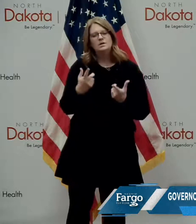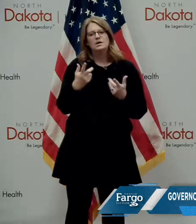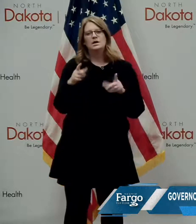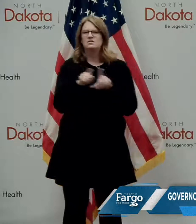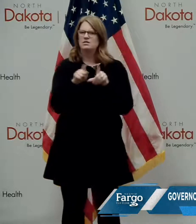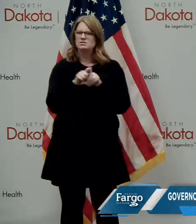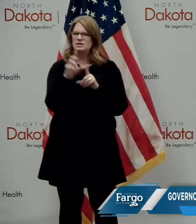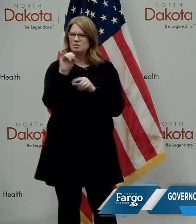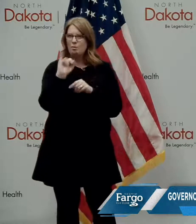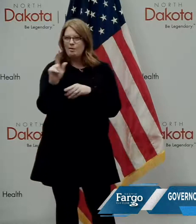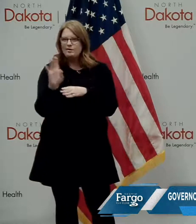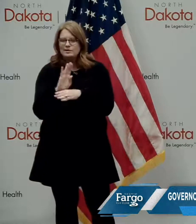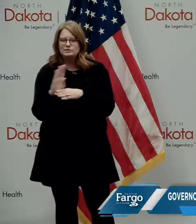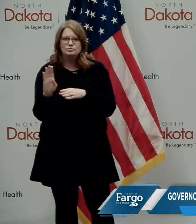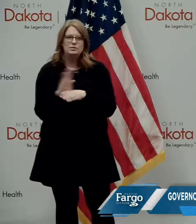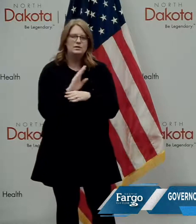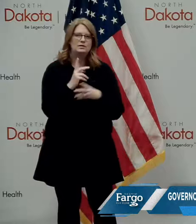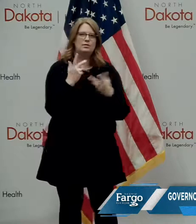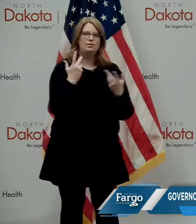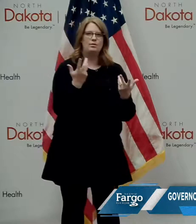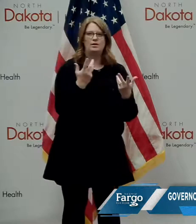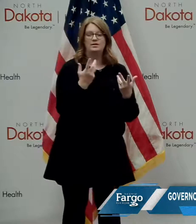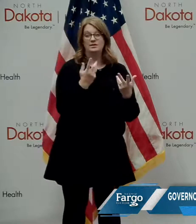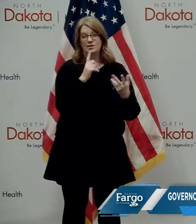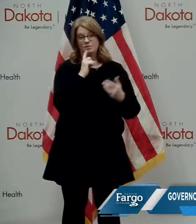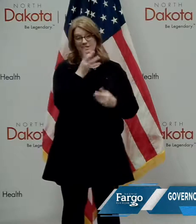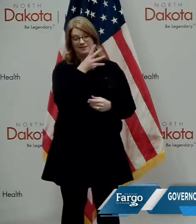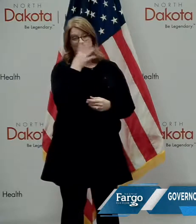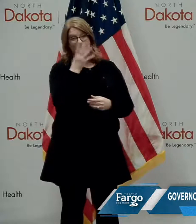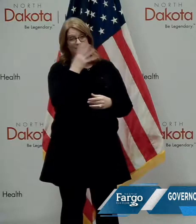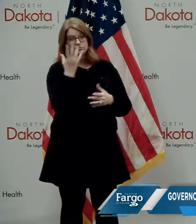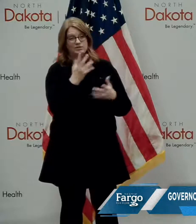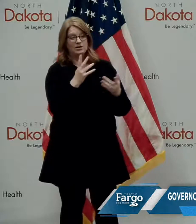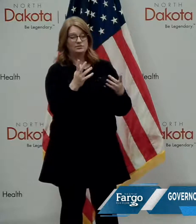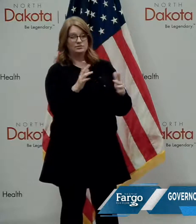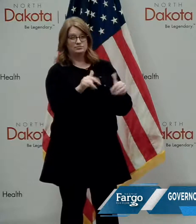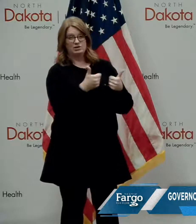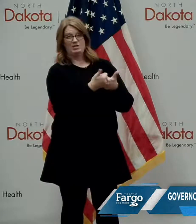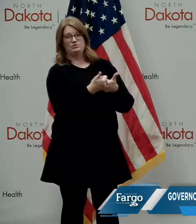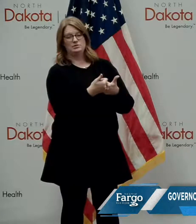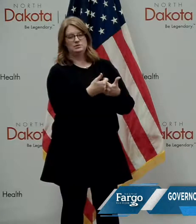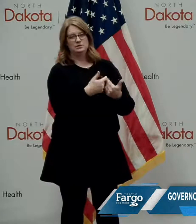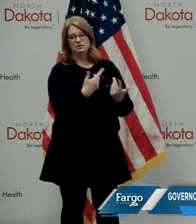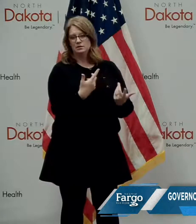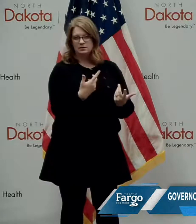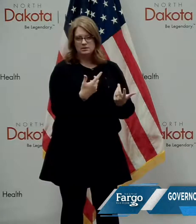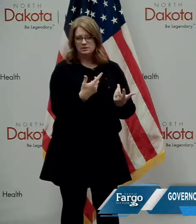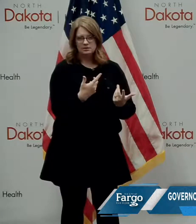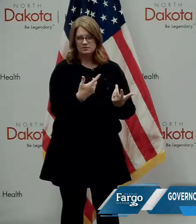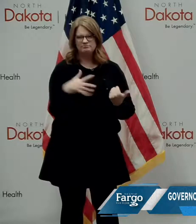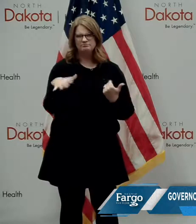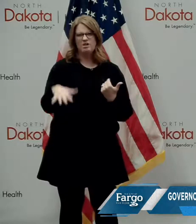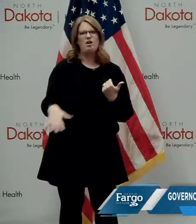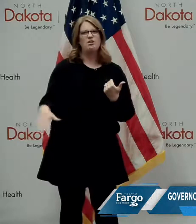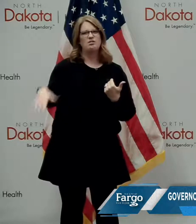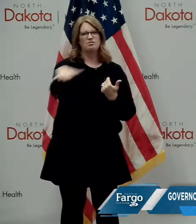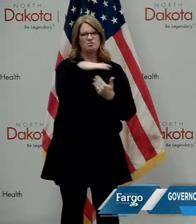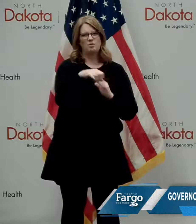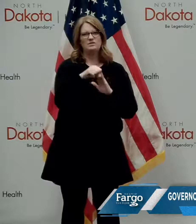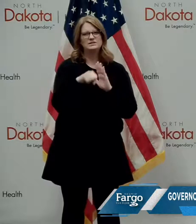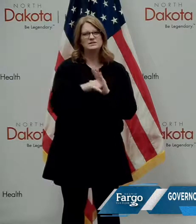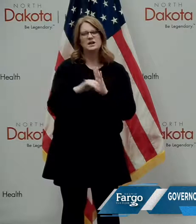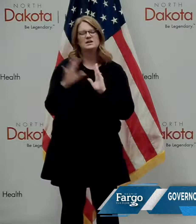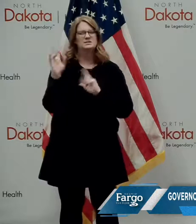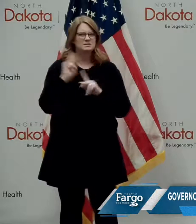oil industry or the challenging year we've had in agriculture. It's just putting a lot of pressure on people across our state and across